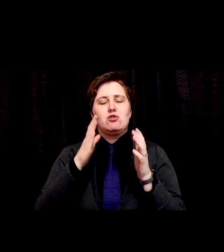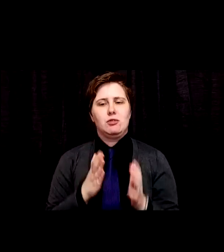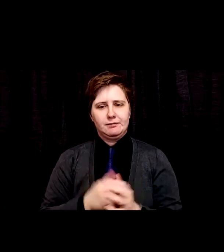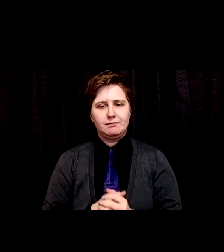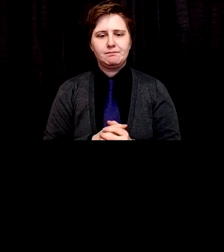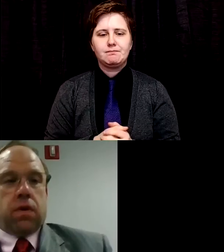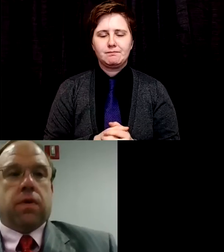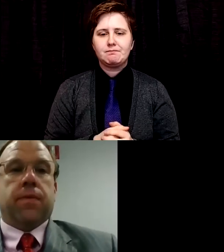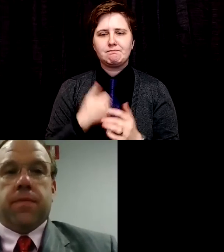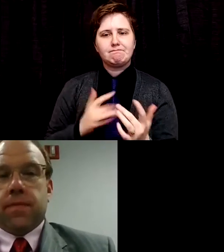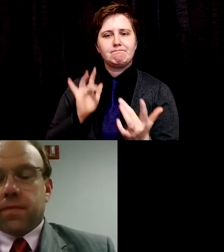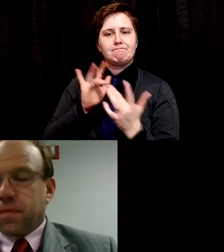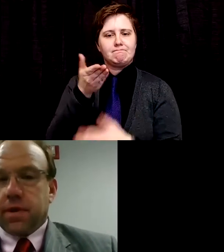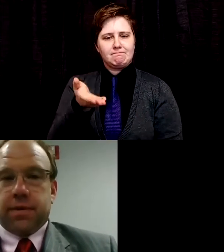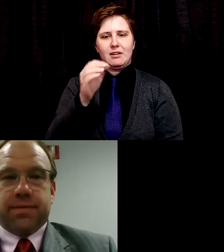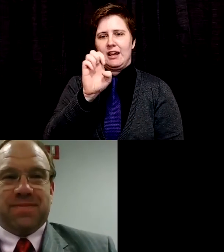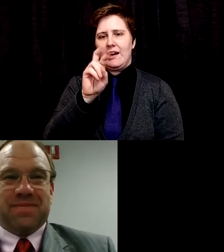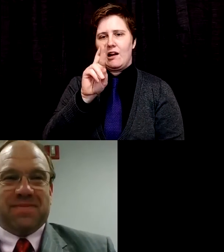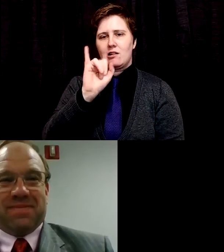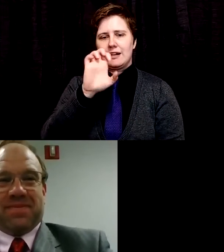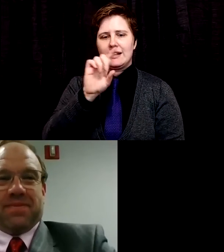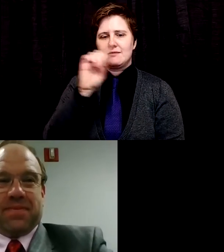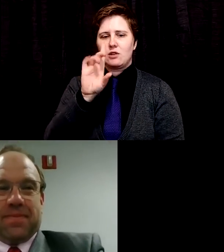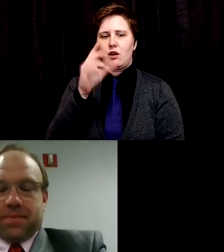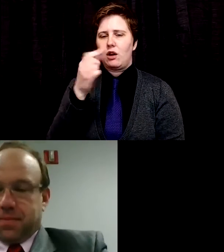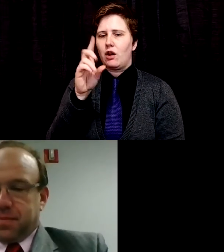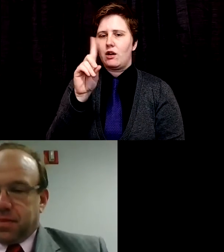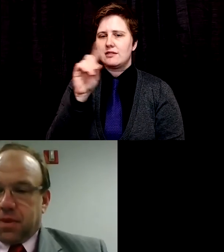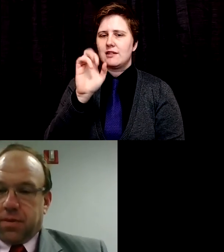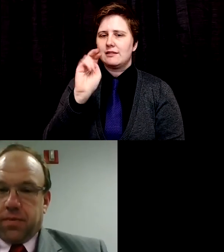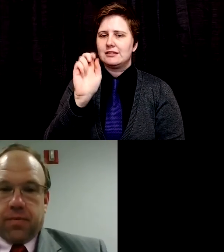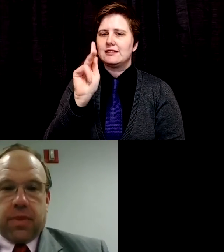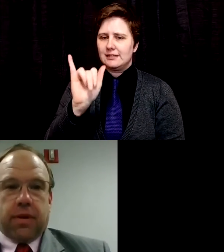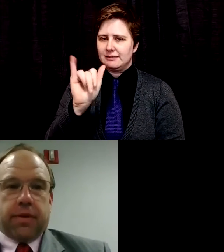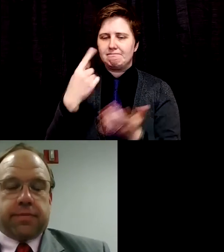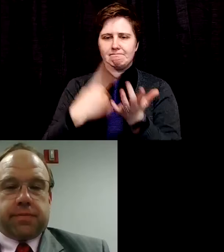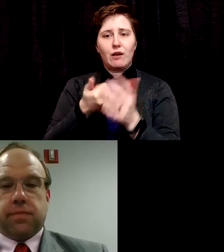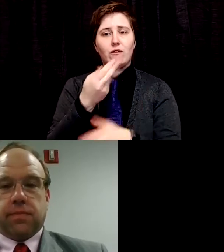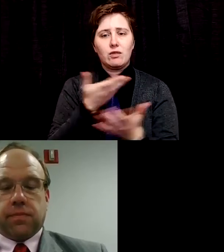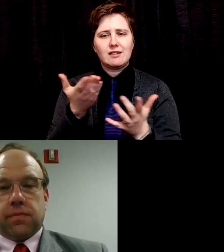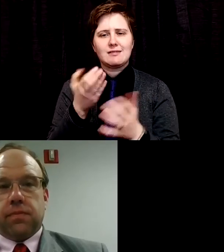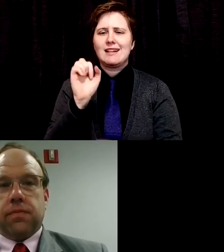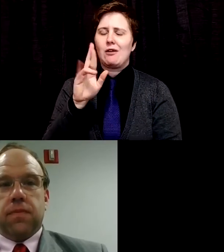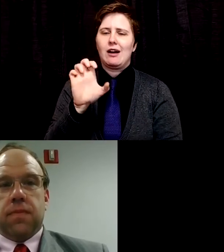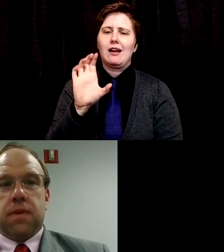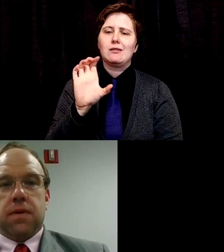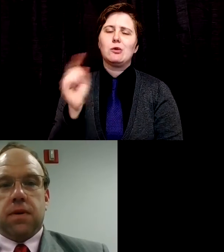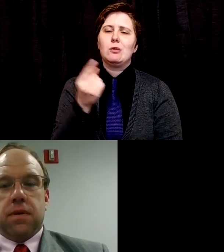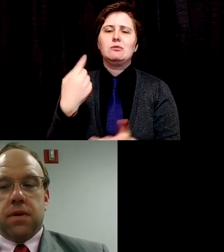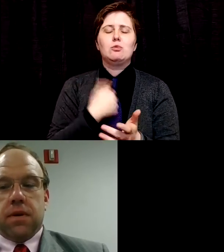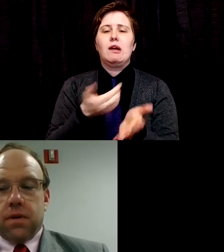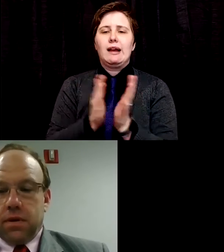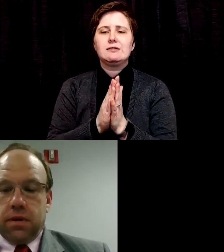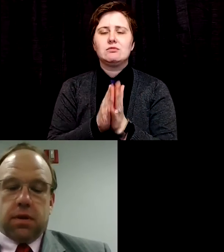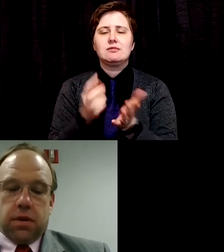want to reach out to Eric Zgodzinski now to talk about a few things. And Eric, as always, we'll ask you to start with